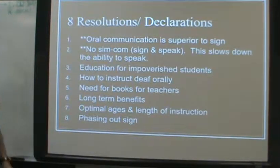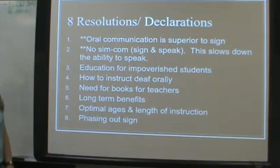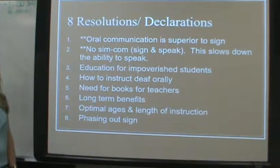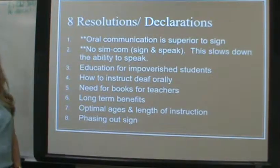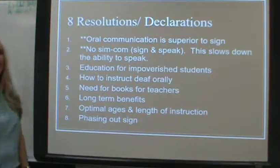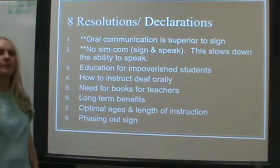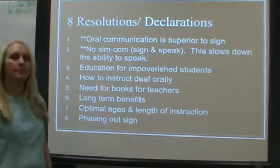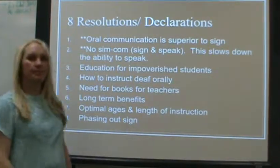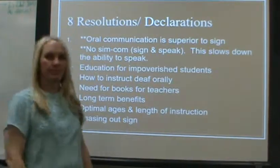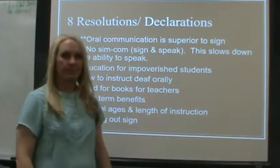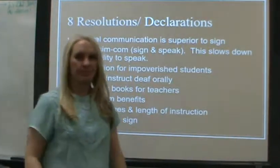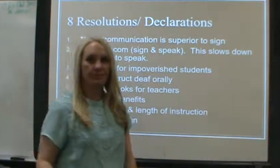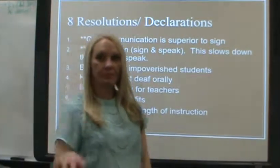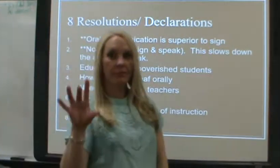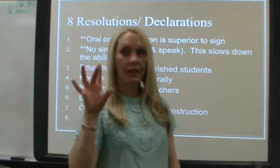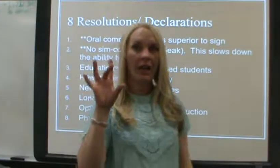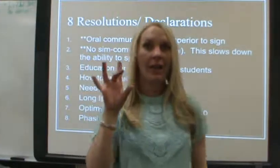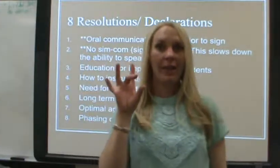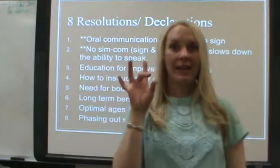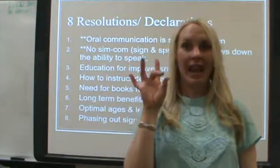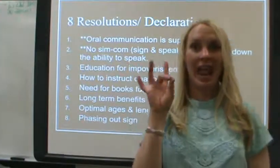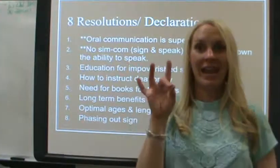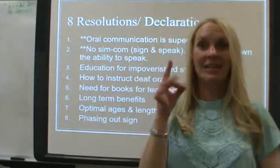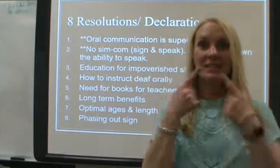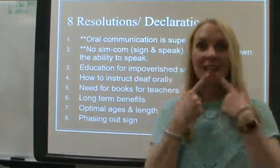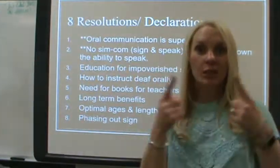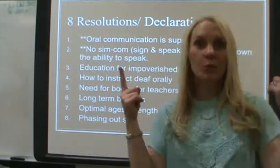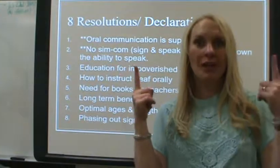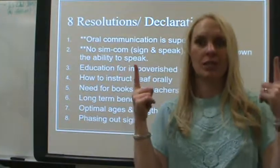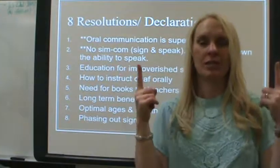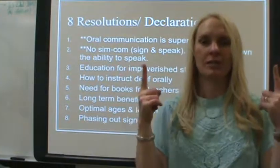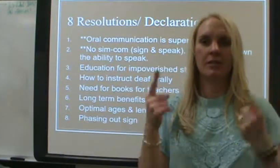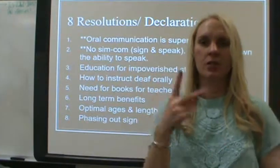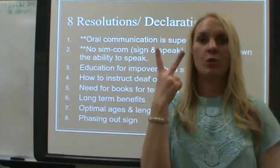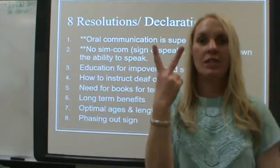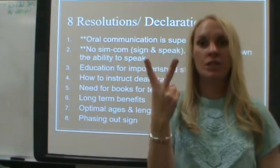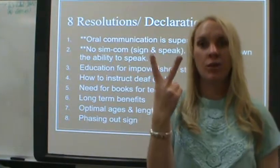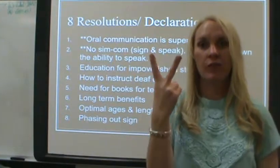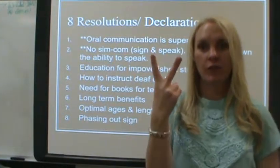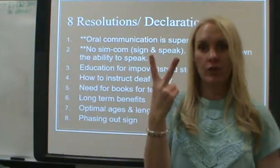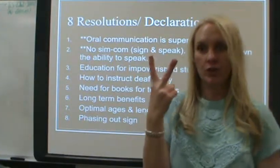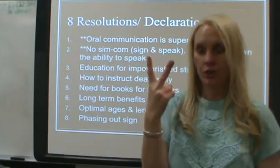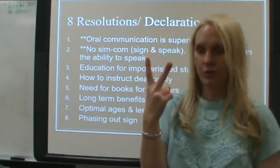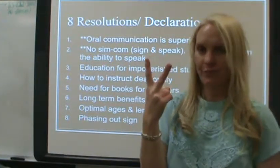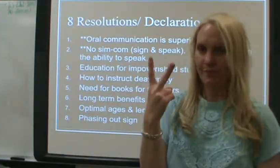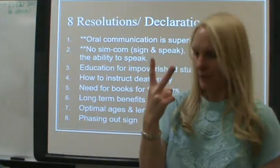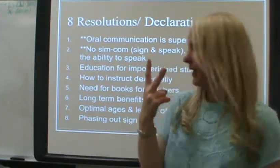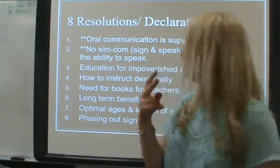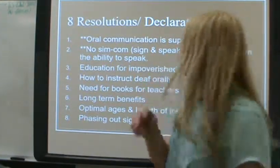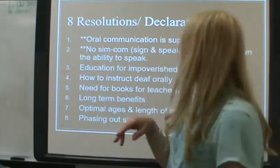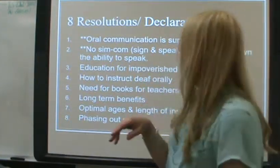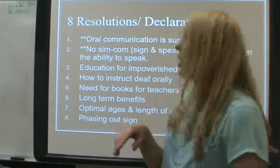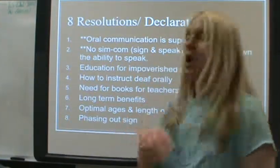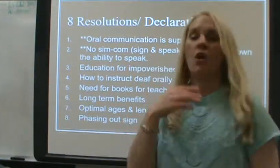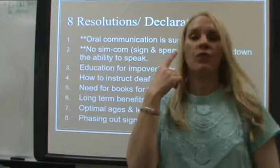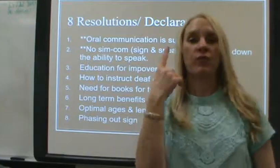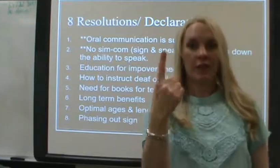All right. They had 8 declarations. You need to know the first 2, all right?